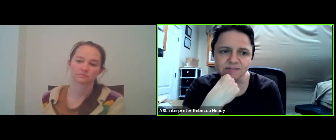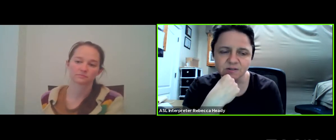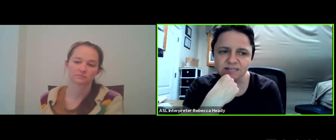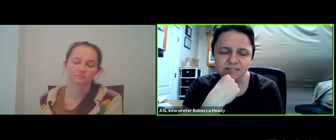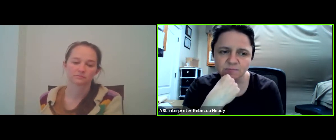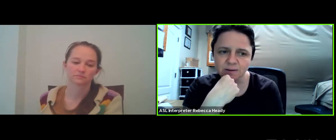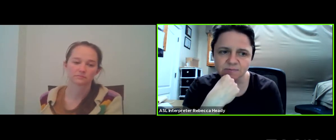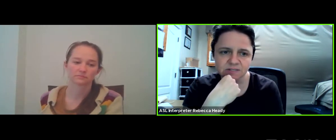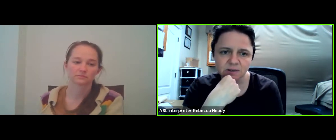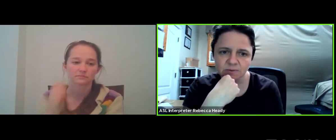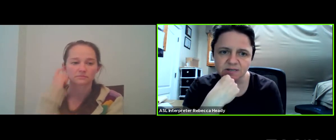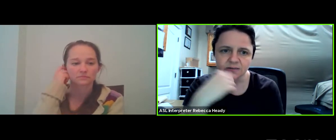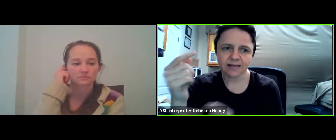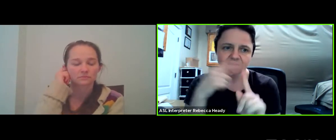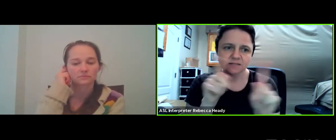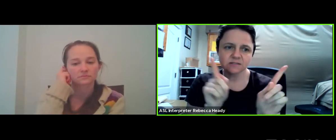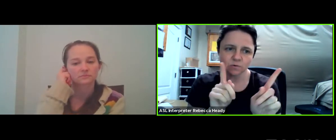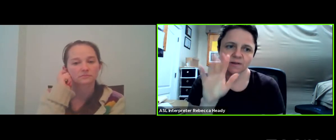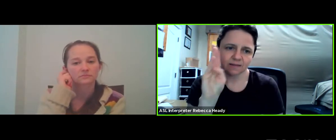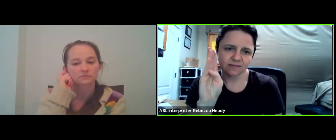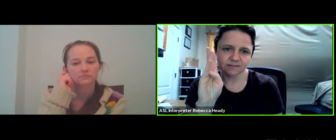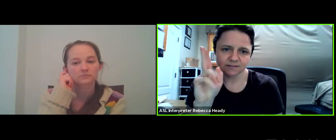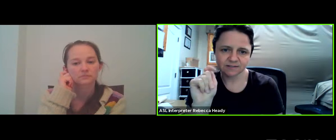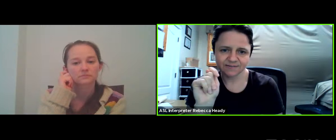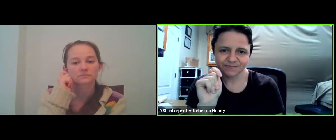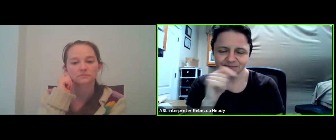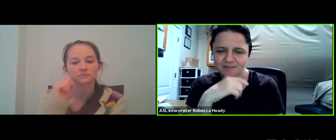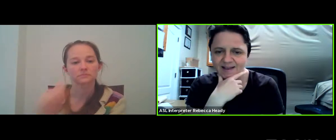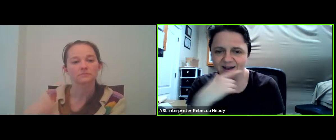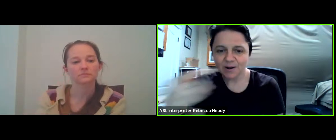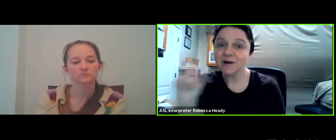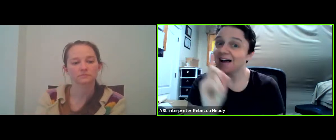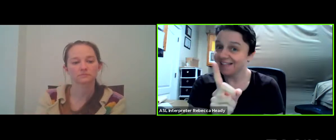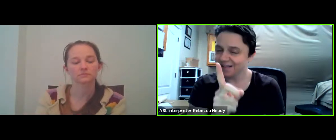so yeah, so saying sometimes it can be done like this or like this.